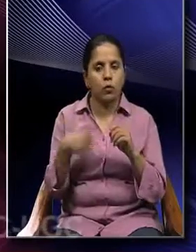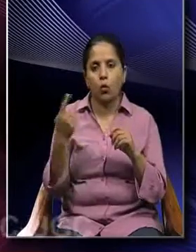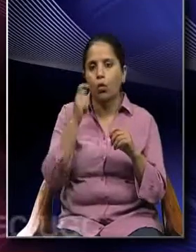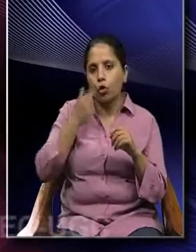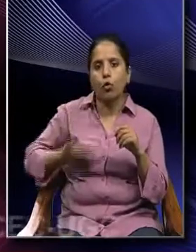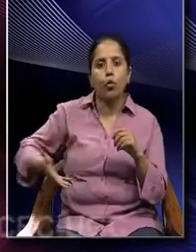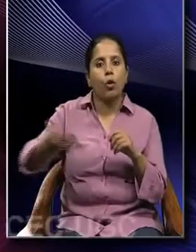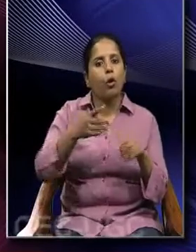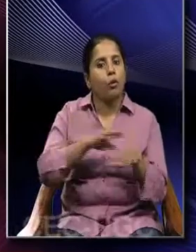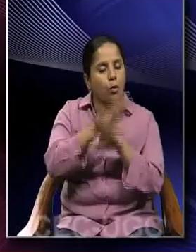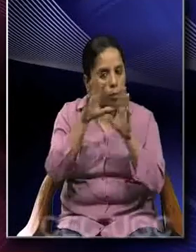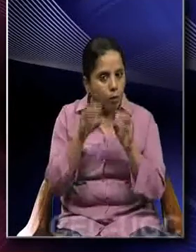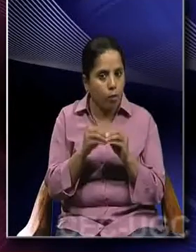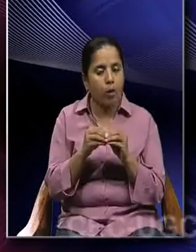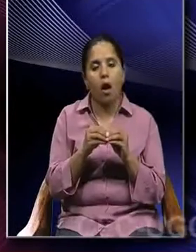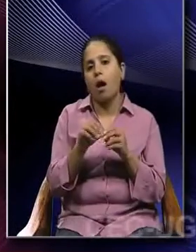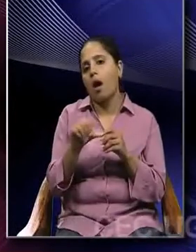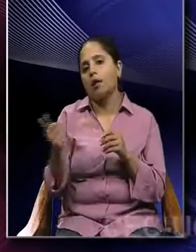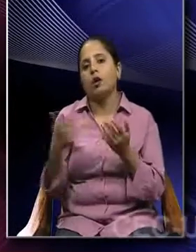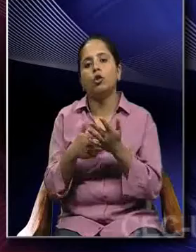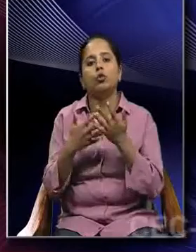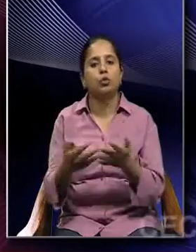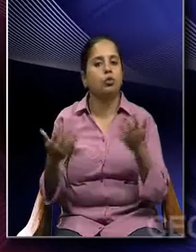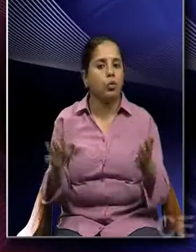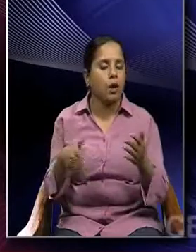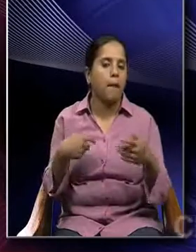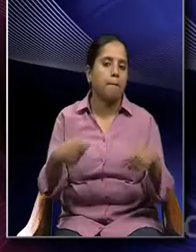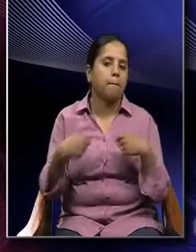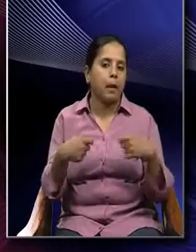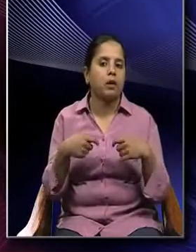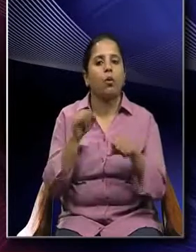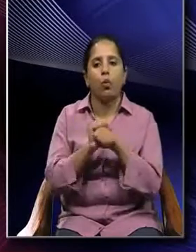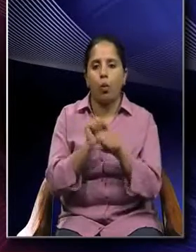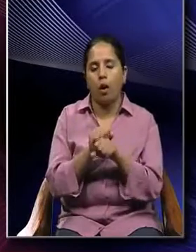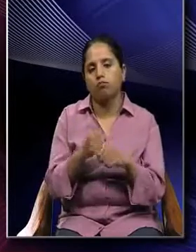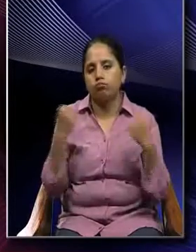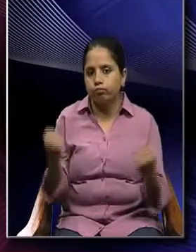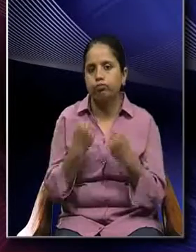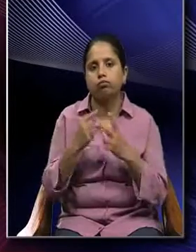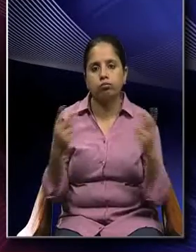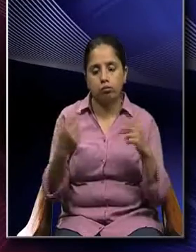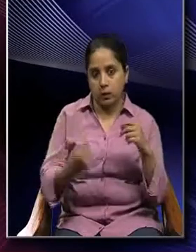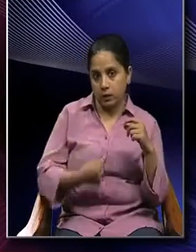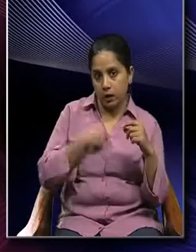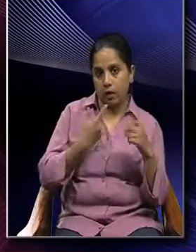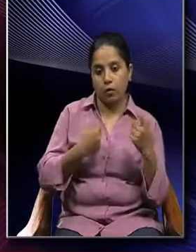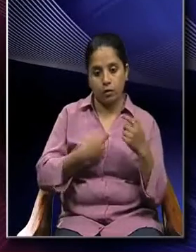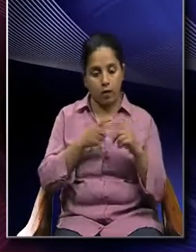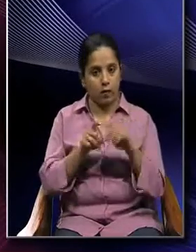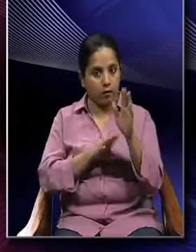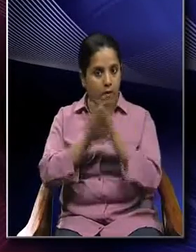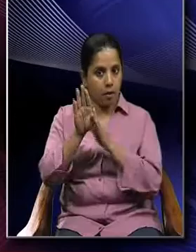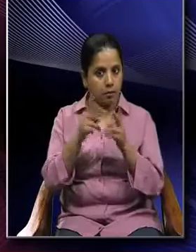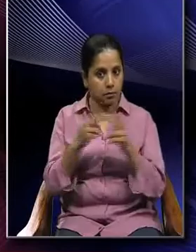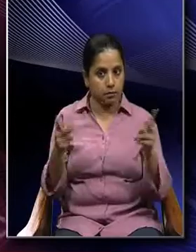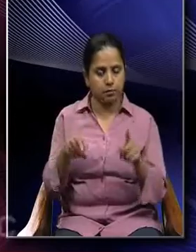make all other sources of business operations active. So the self and self-development is